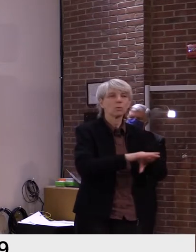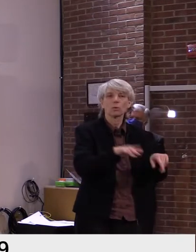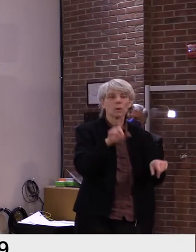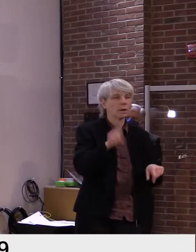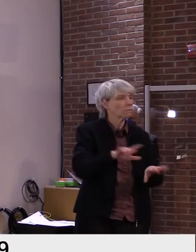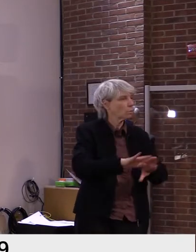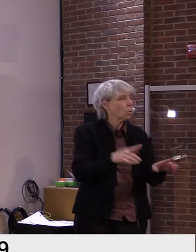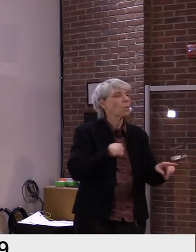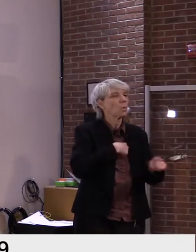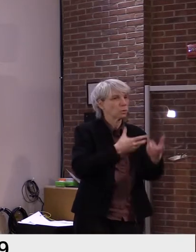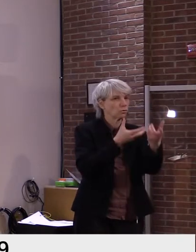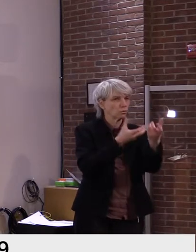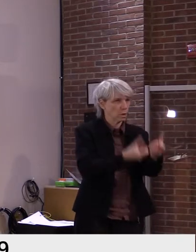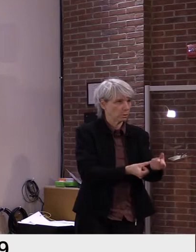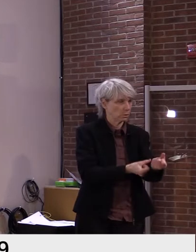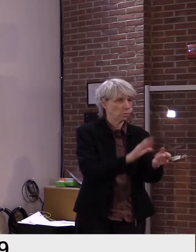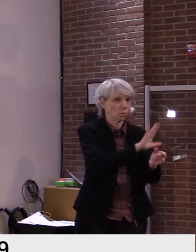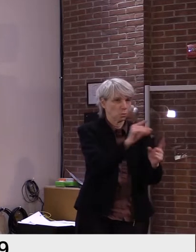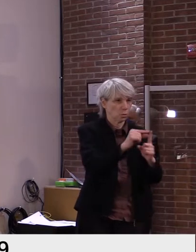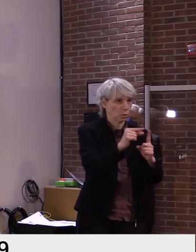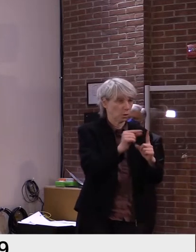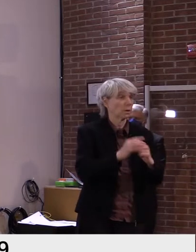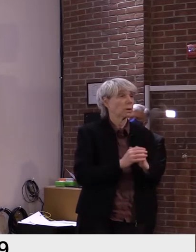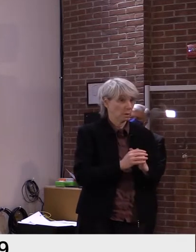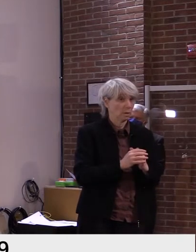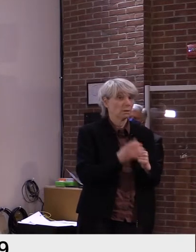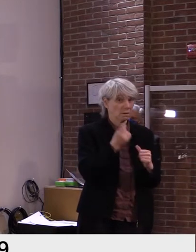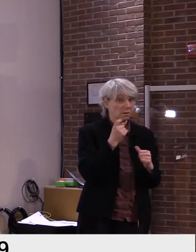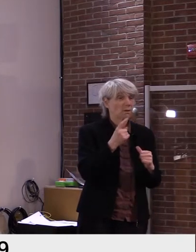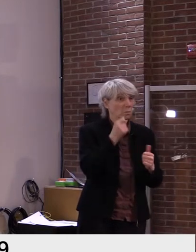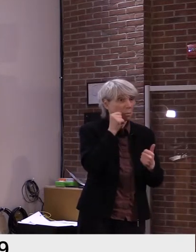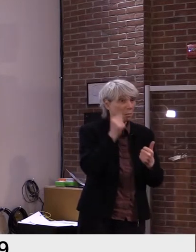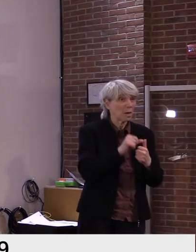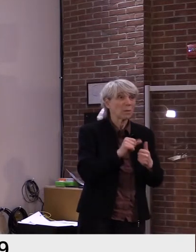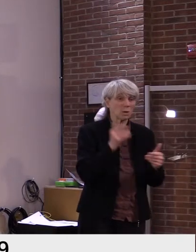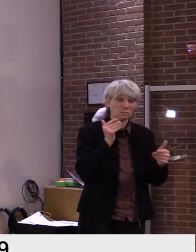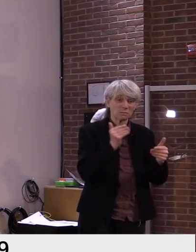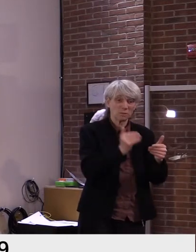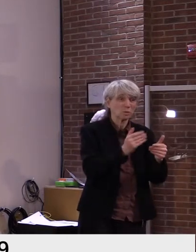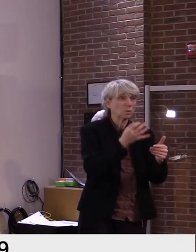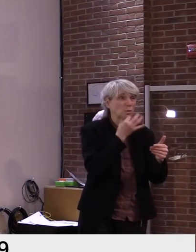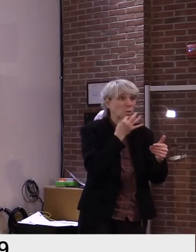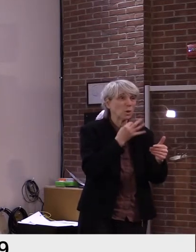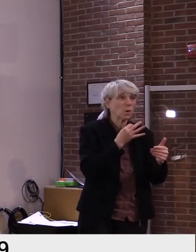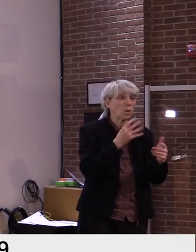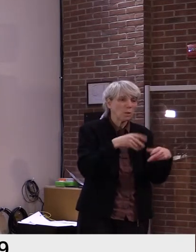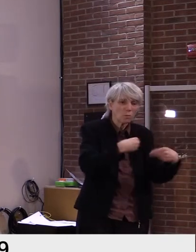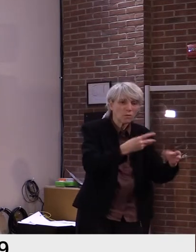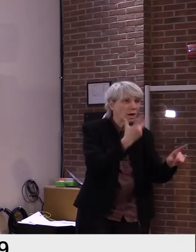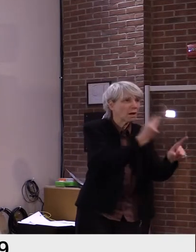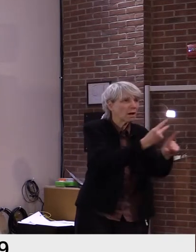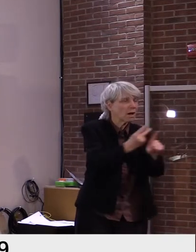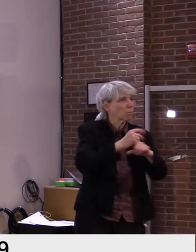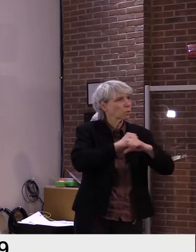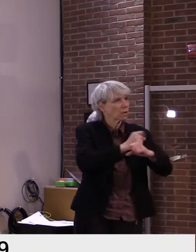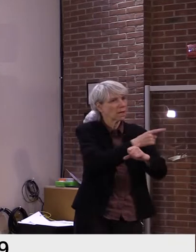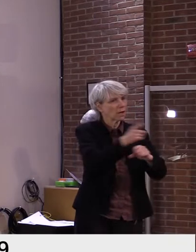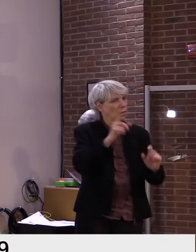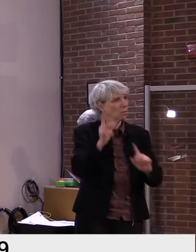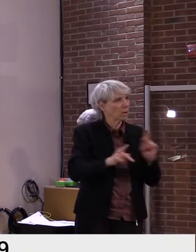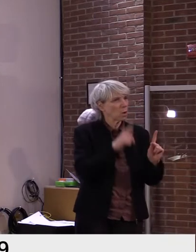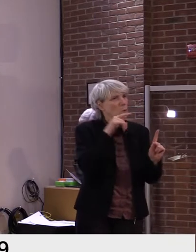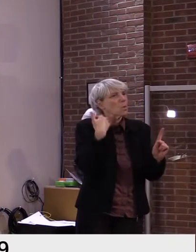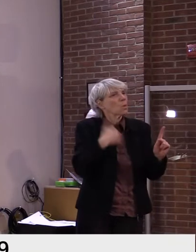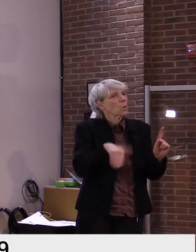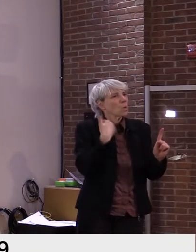receive the vaccine. We're glad to be that much closer to protecting these Vermonters, who, as the data shows, are